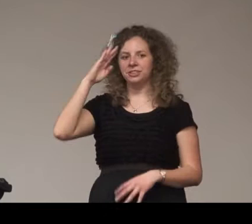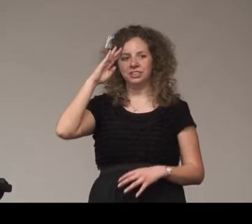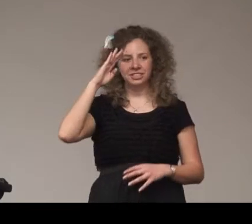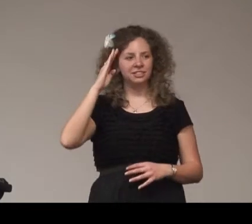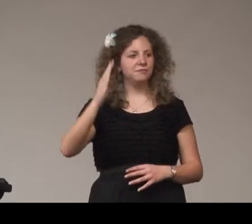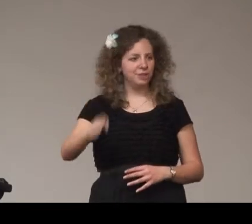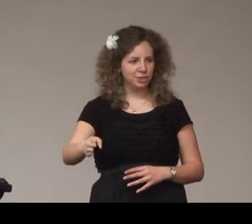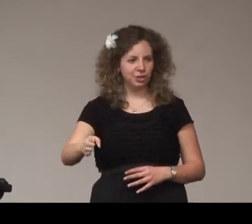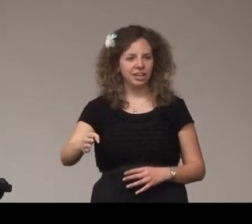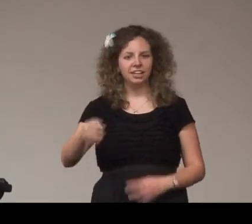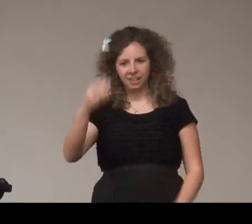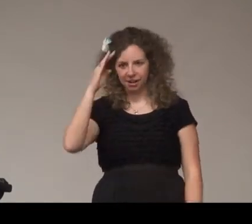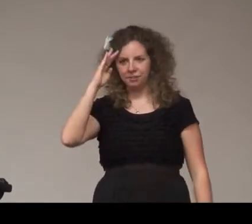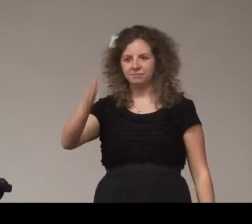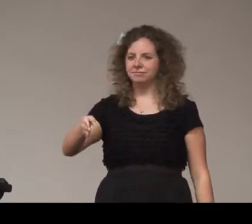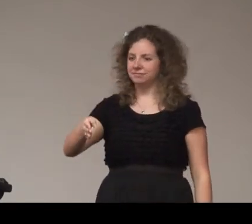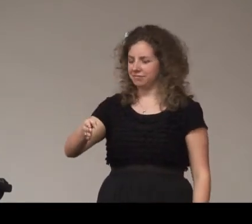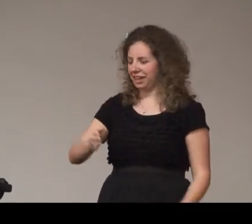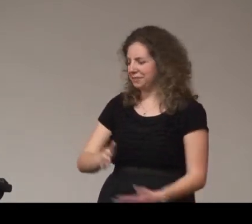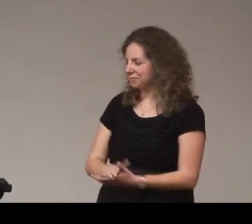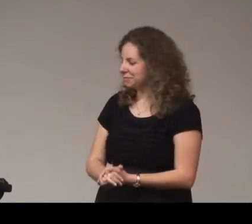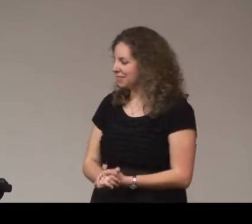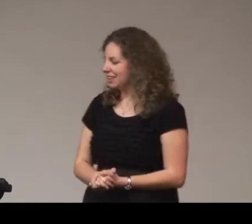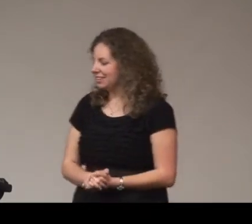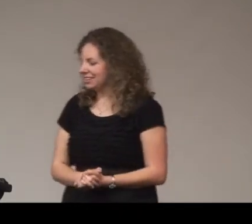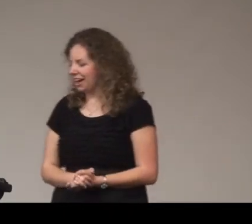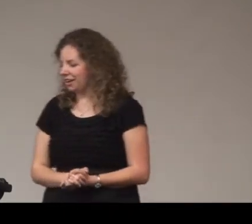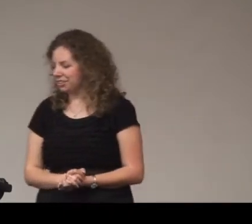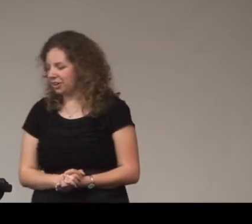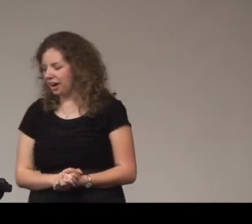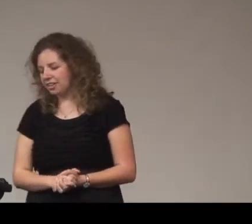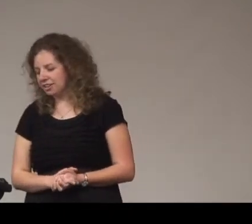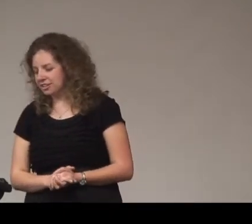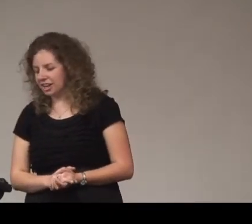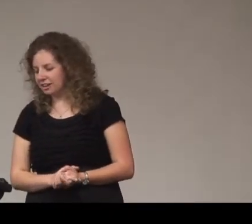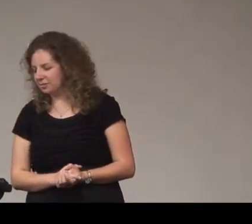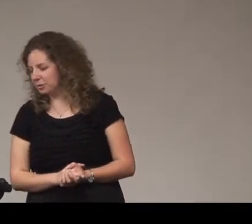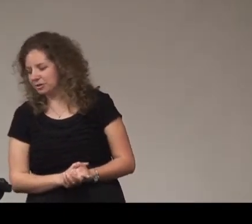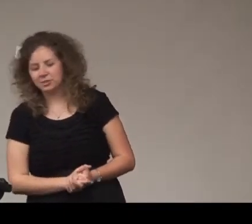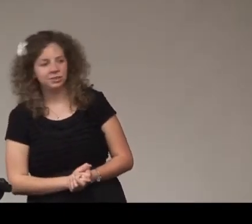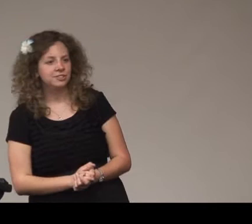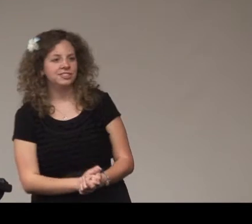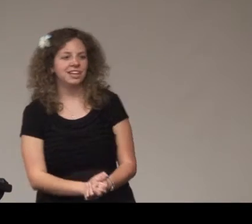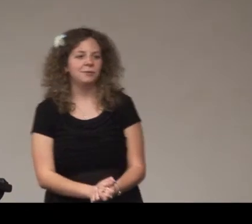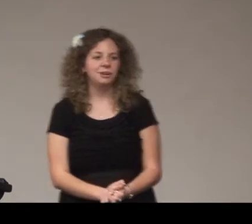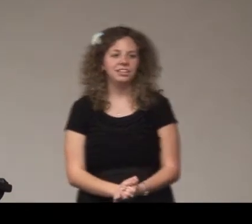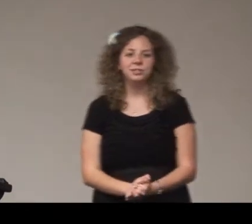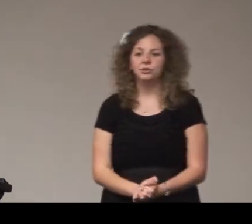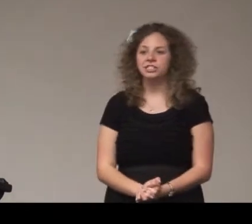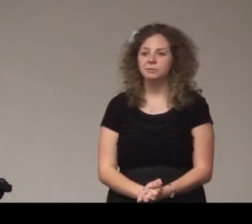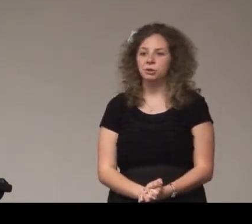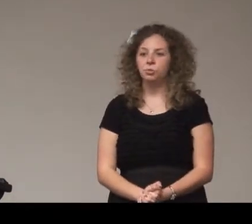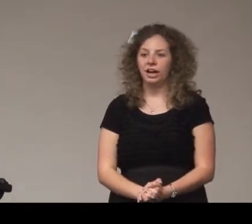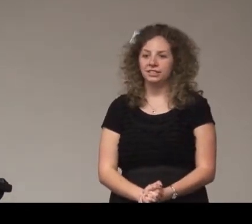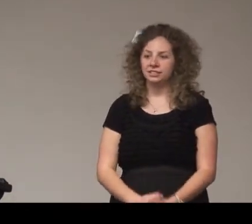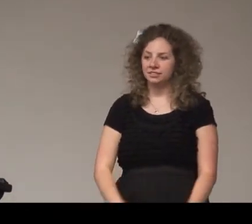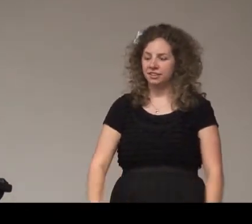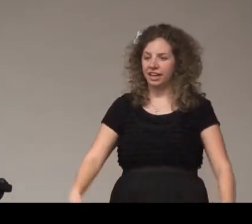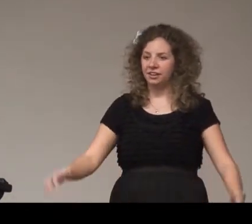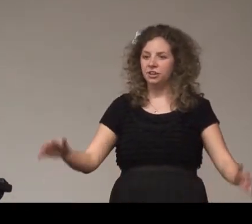this is the official like hello, okay? Now the other sign we're going to learn, the second one, is going to be what, okay?